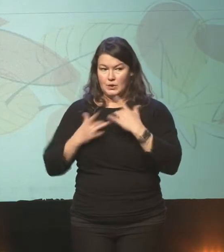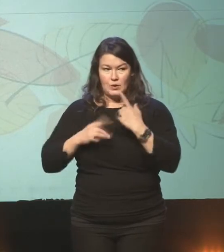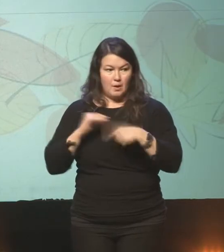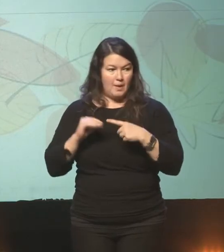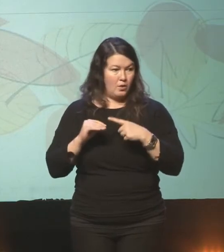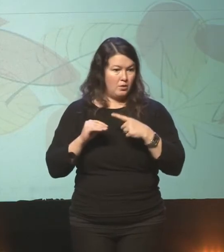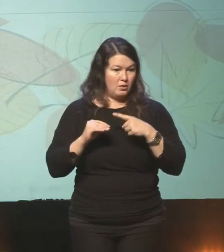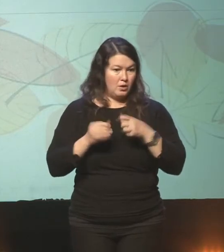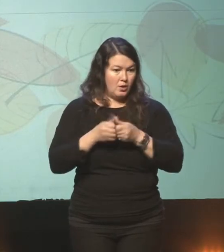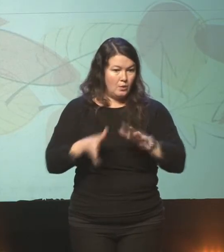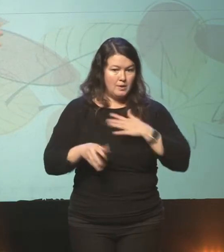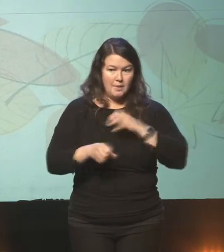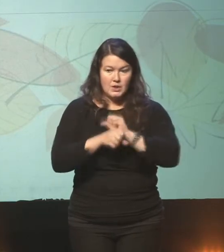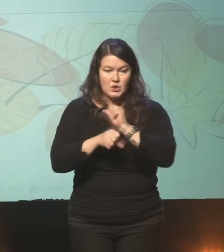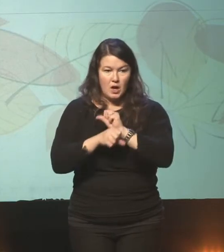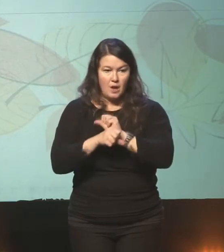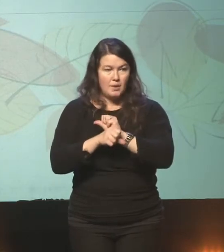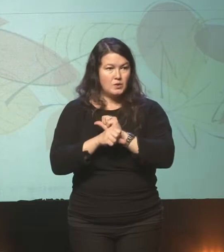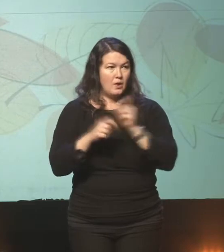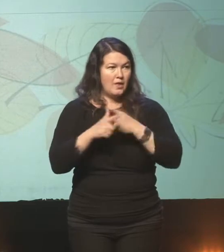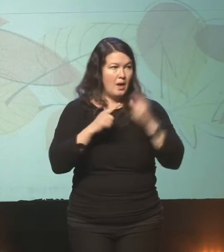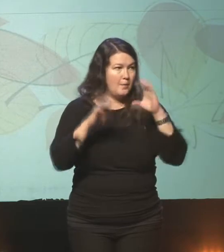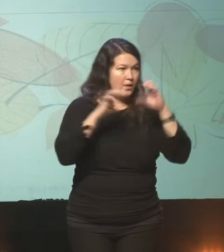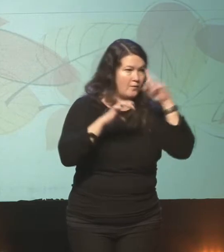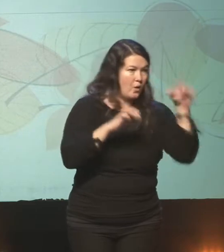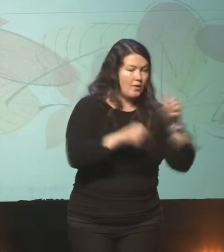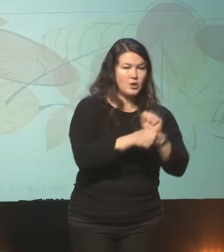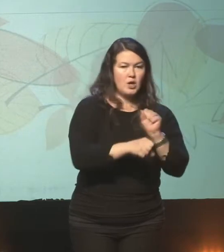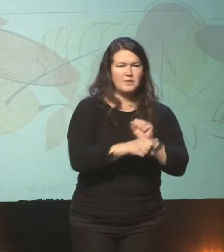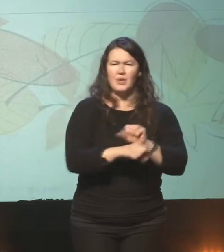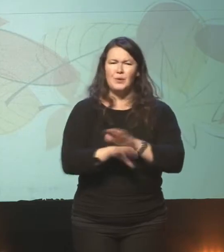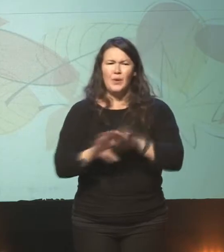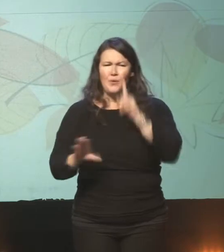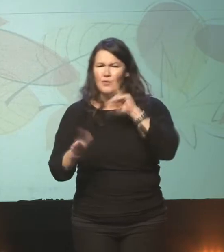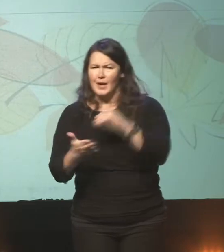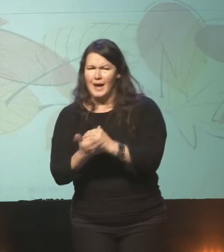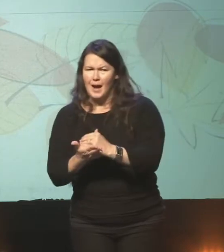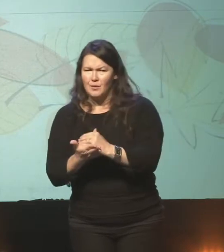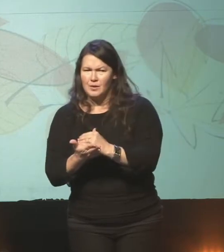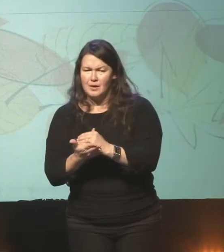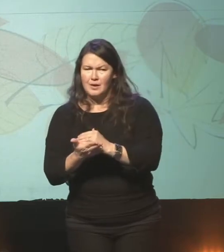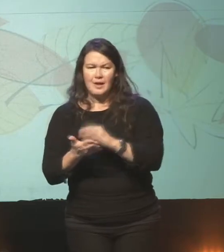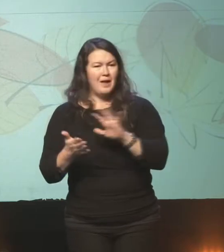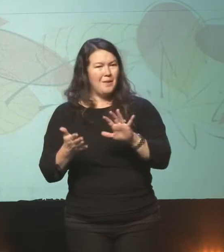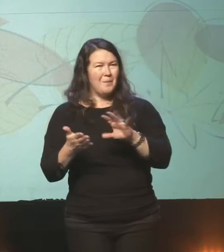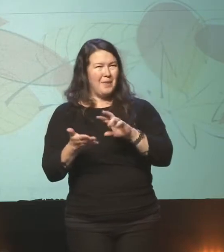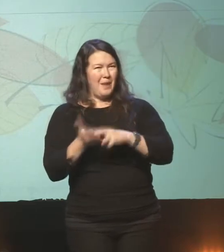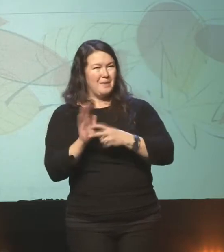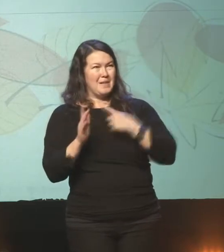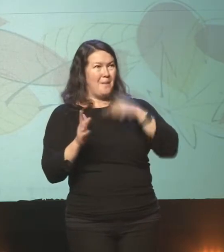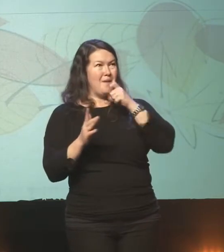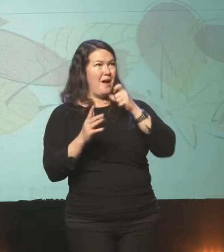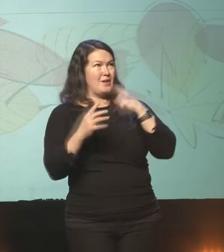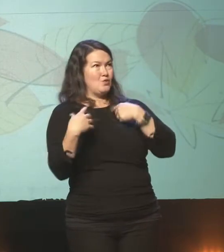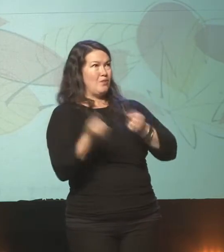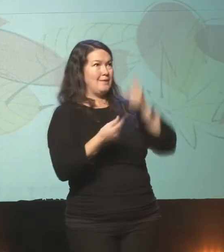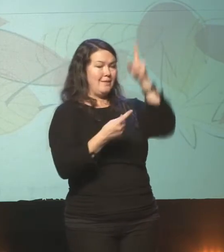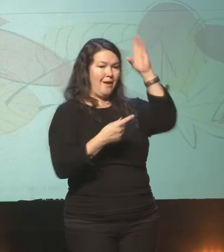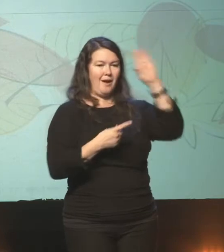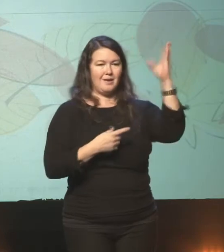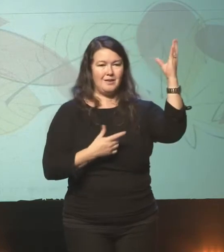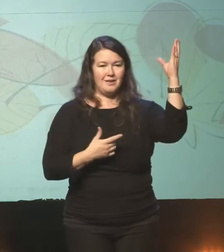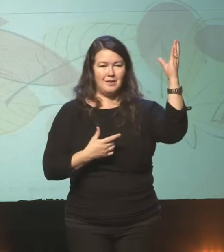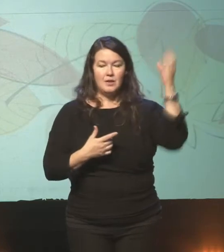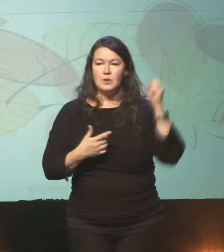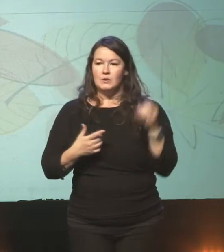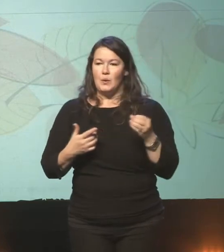and so I work really hard, or I'm starting to look for the jobs. Like don't freak out and think, oh, I'm not trusting God. The idea is dread that